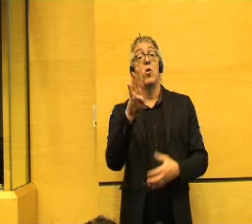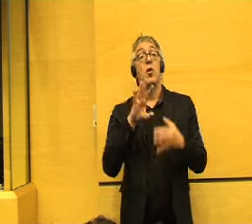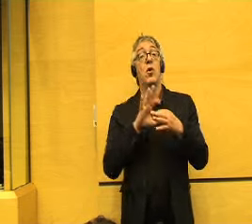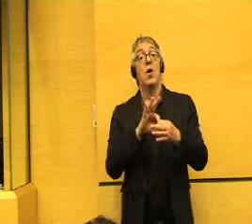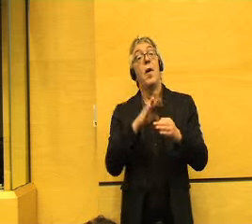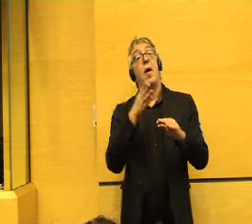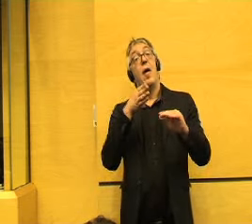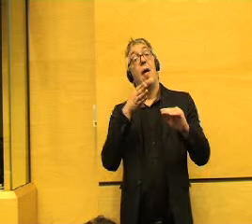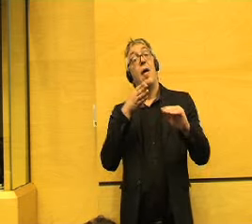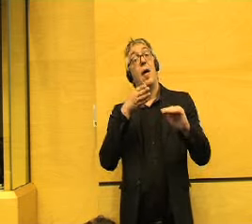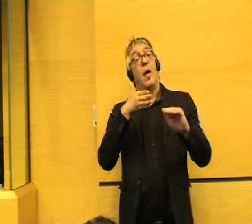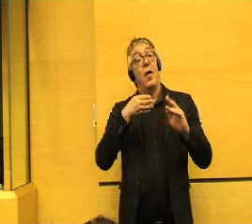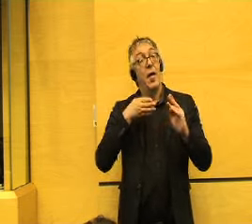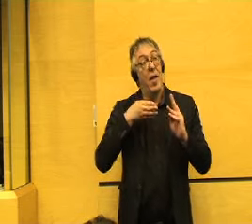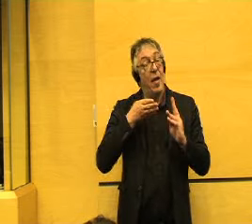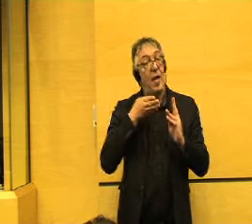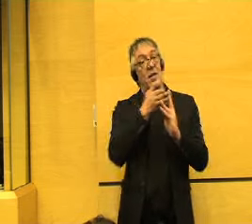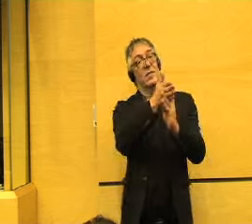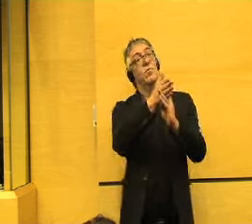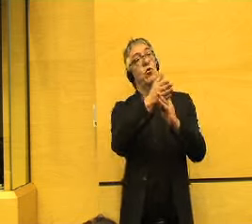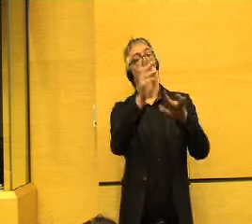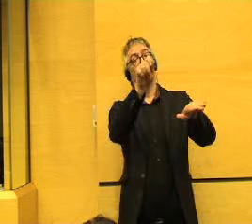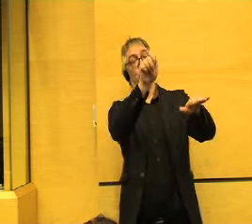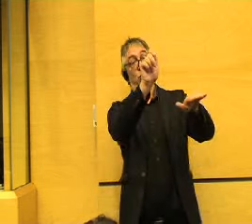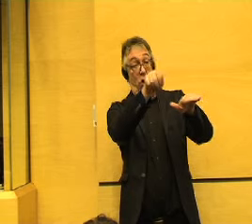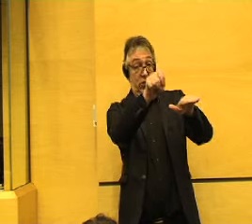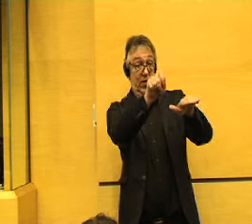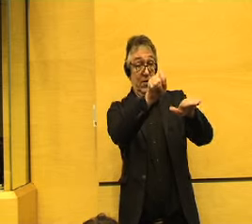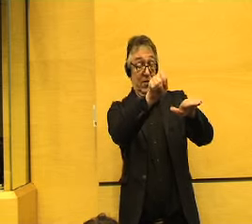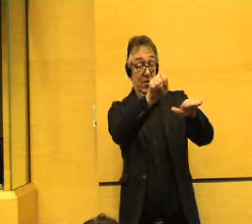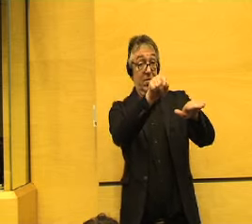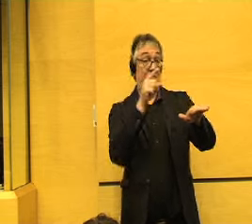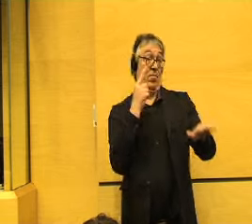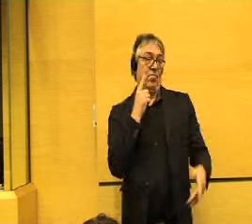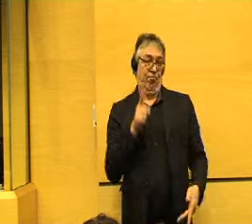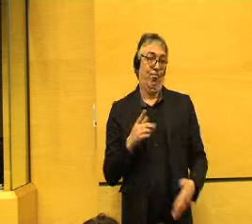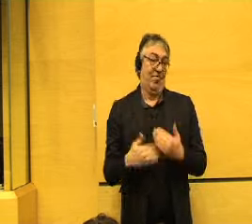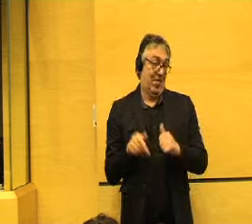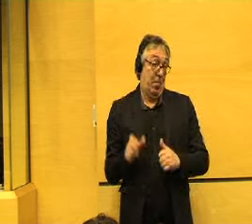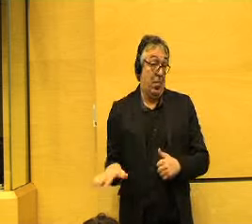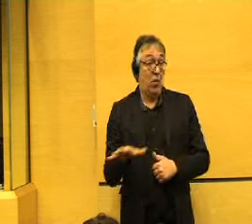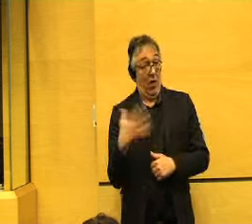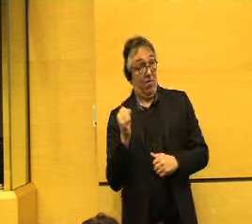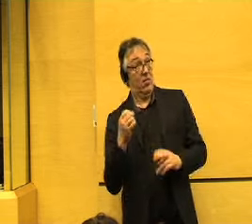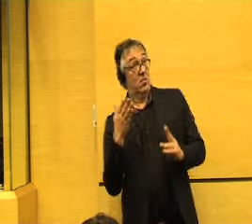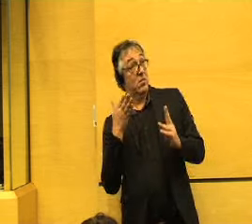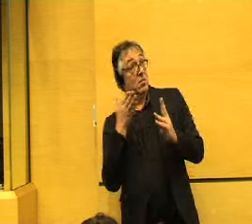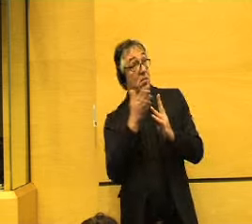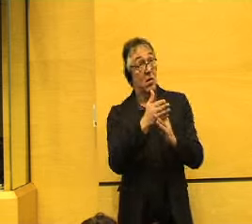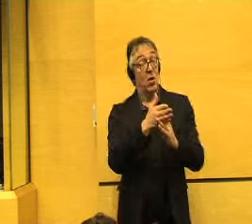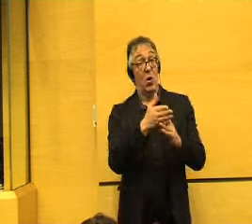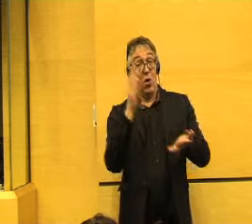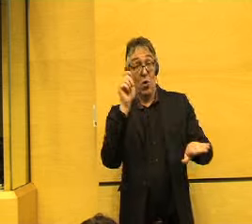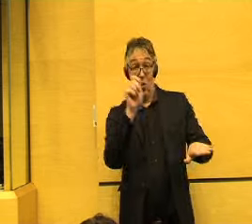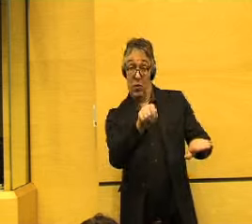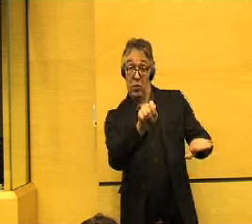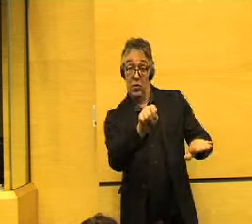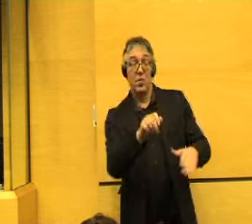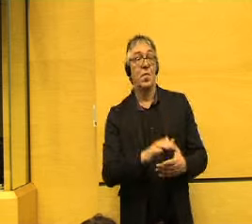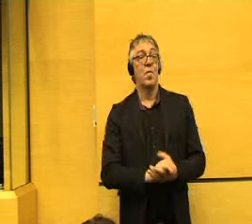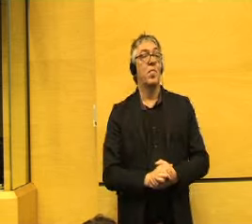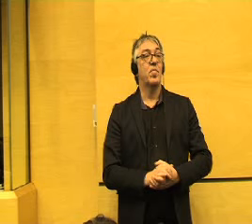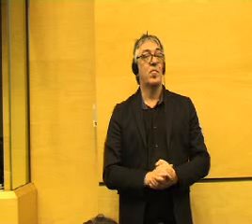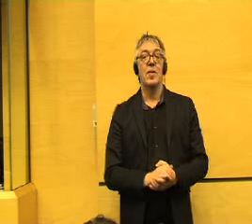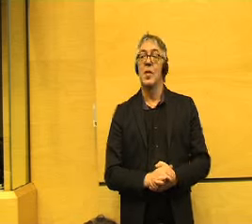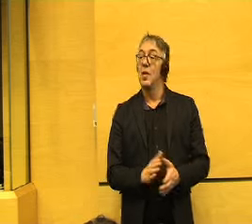measure in court proceeding to assist persons with disability. May I invite Ms.